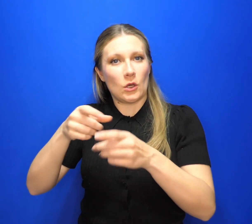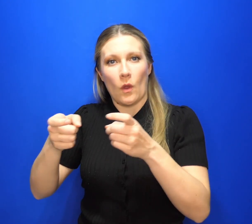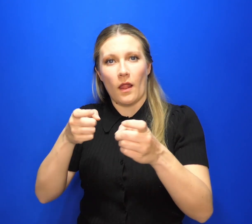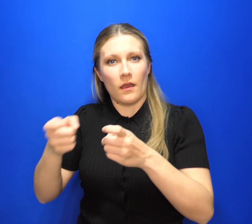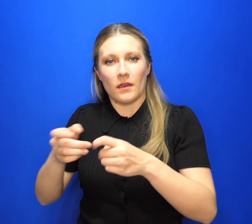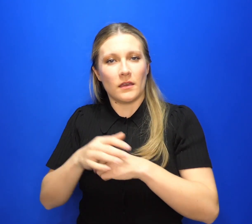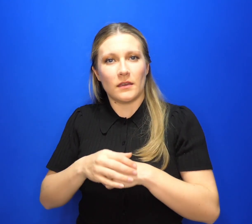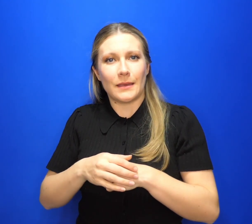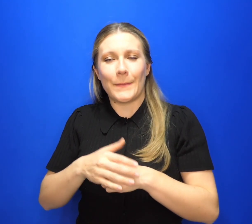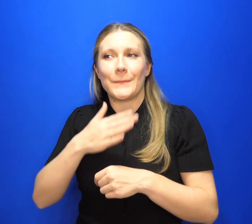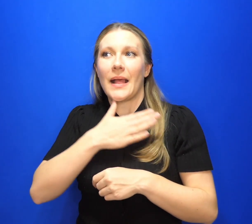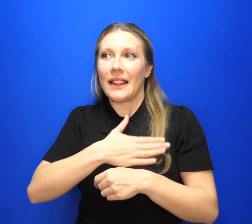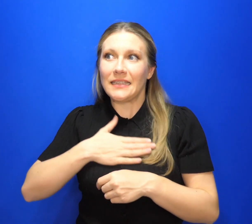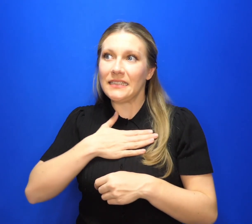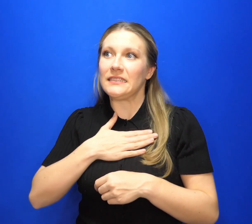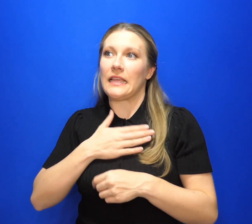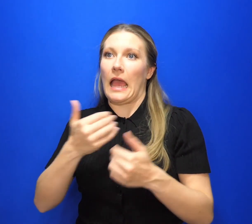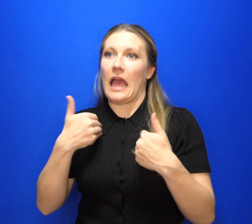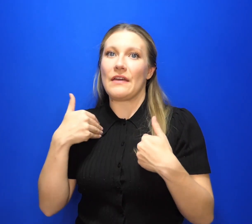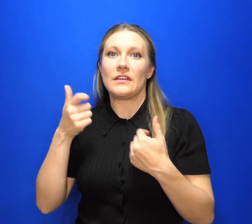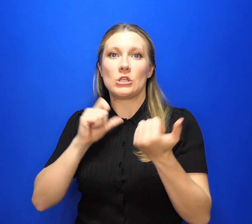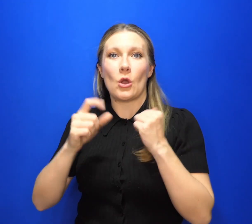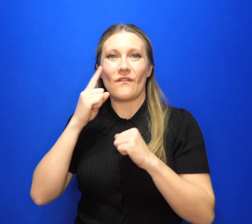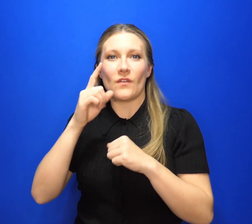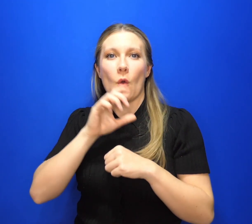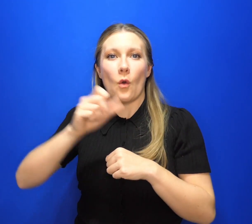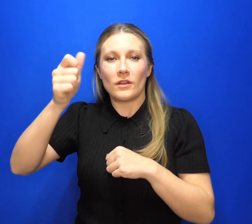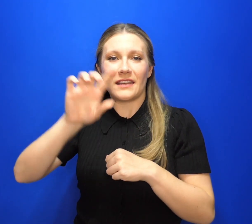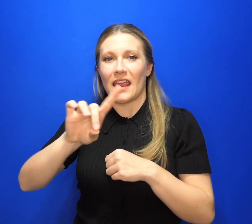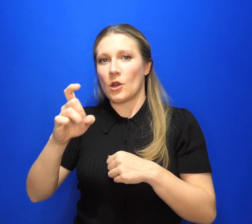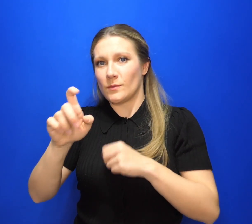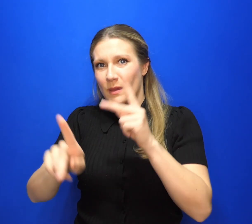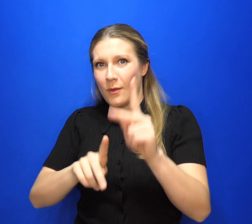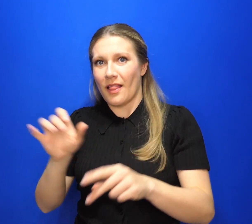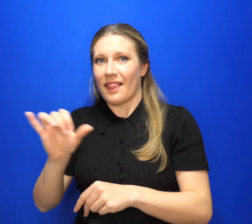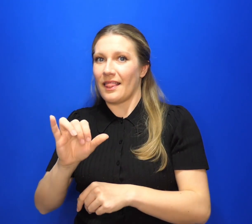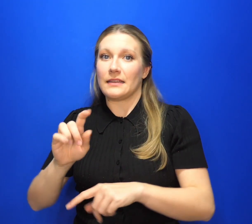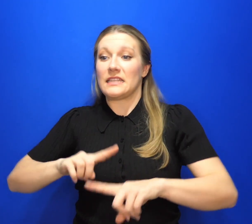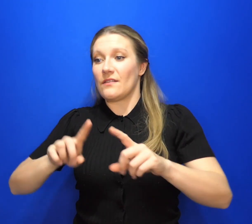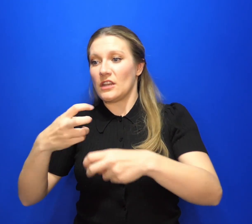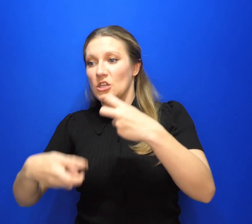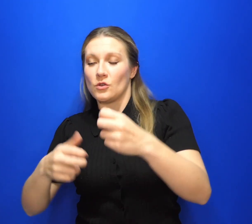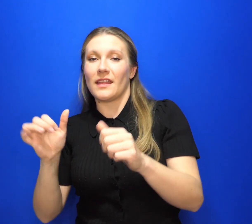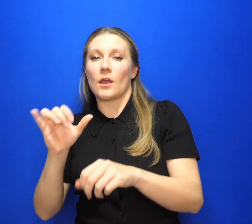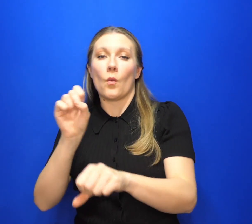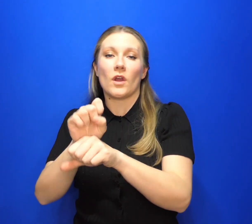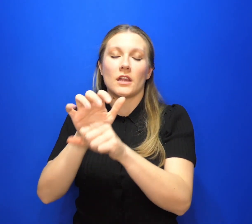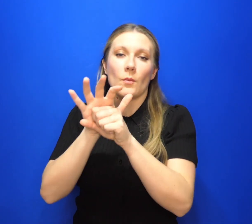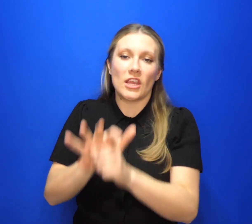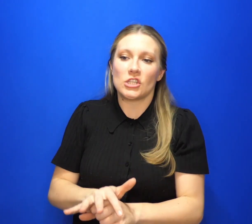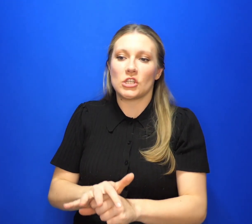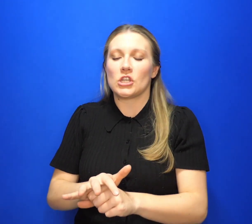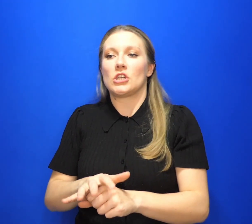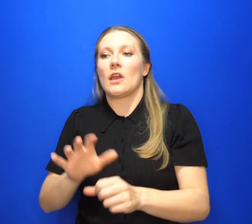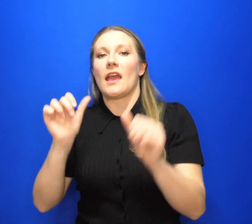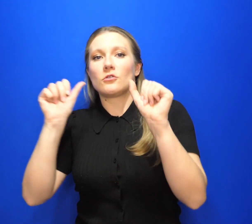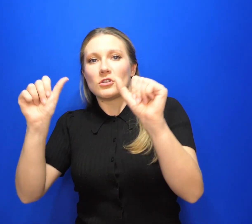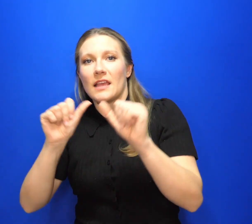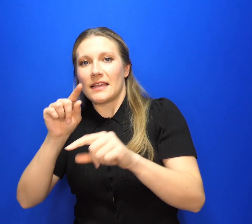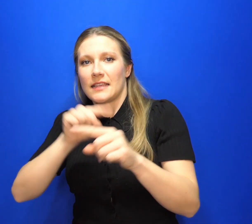a show for older diagnosed people. Different issues like work pressure, schedules, exercise cycles, evening